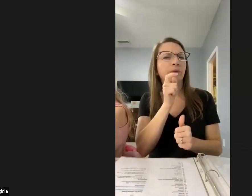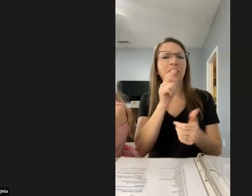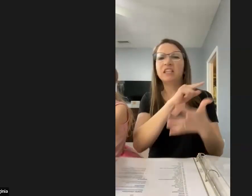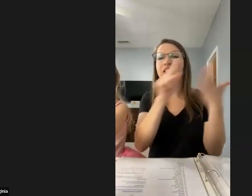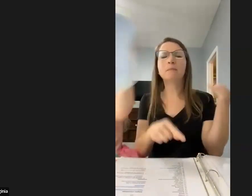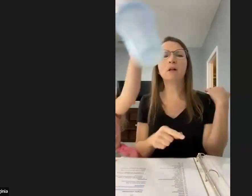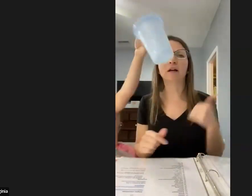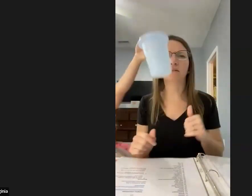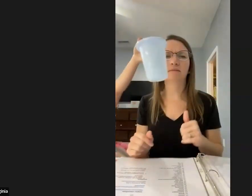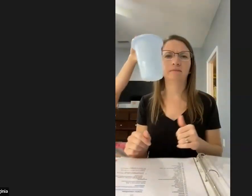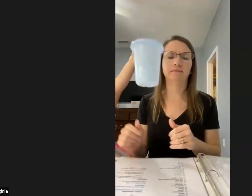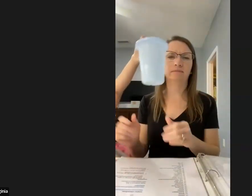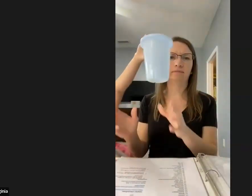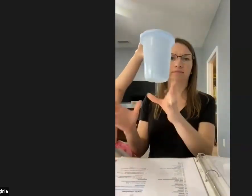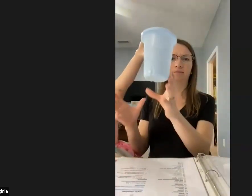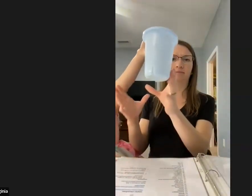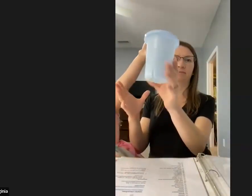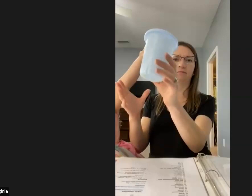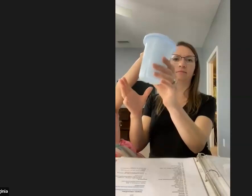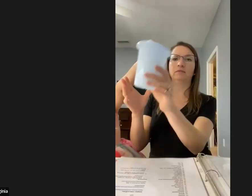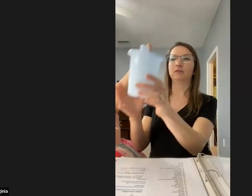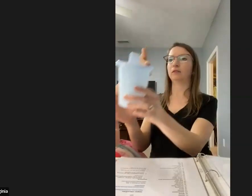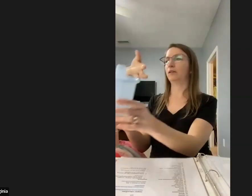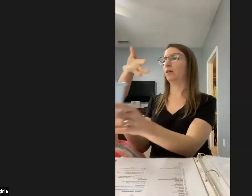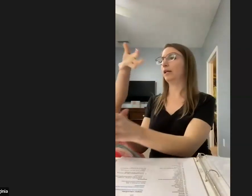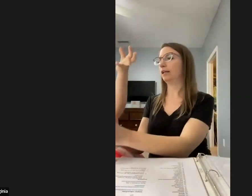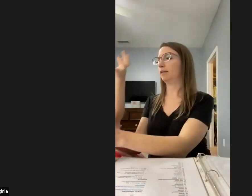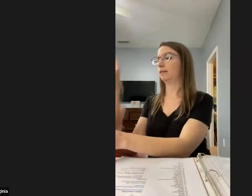like, list them all out. And out of orange juice. Okay.